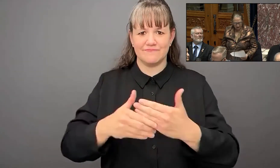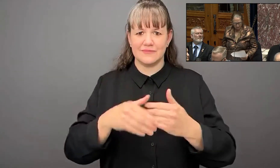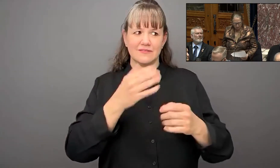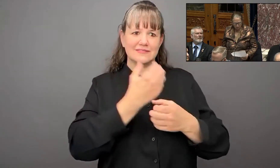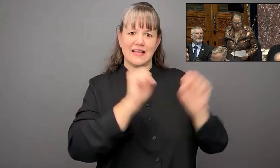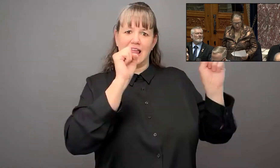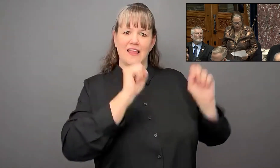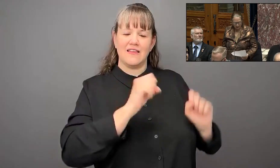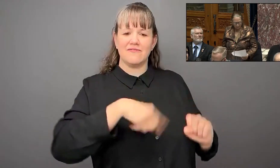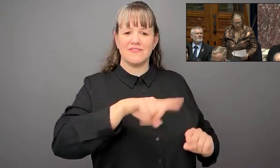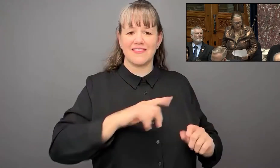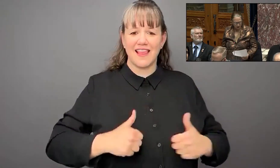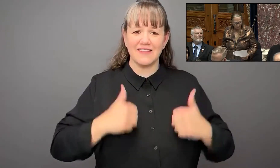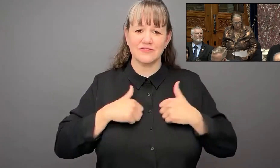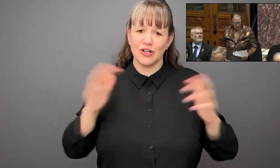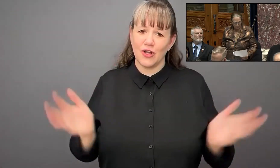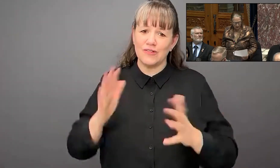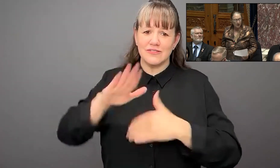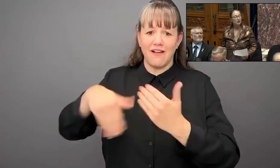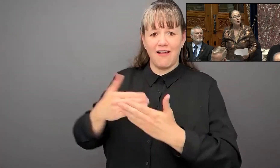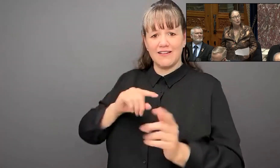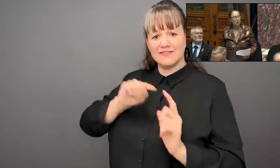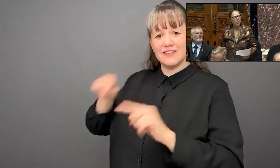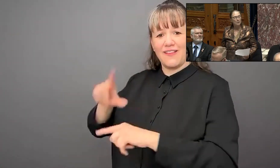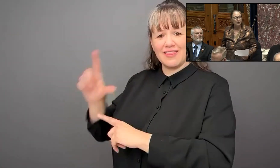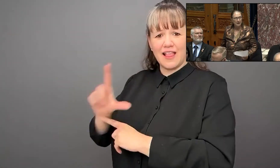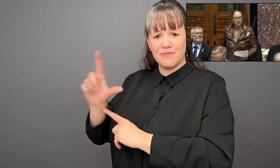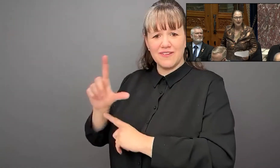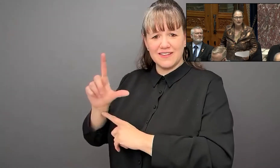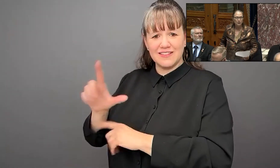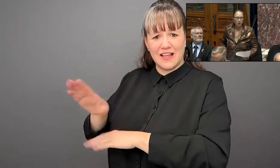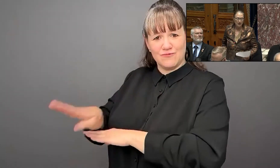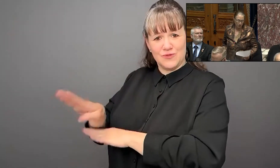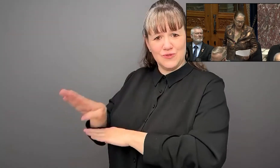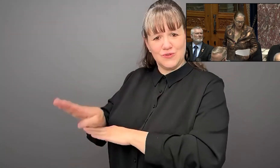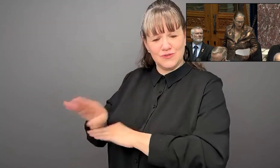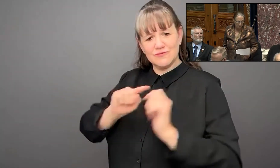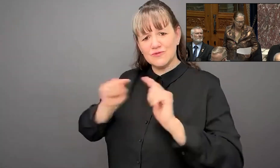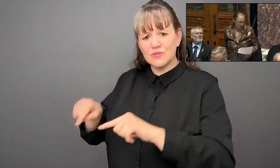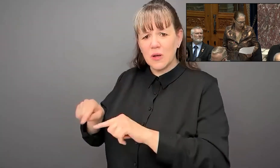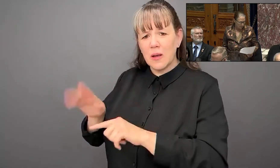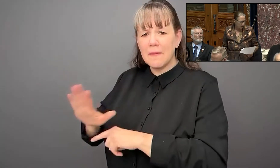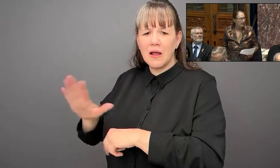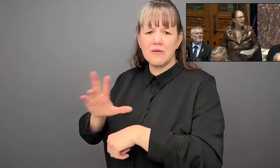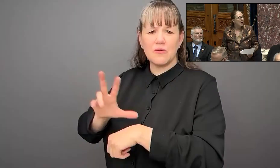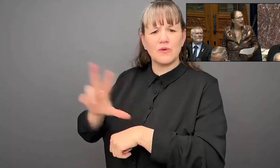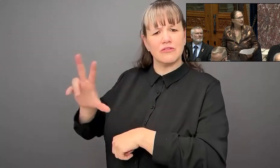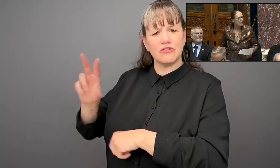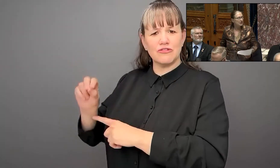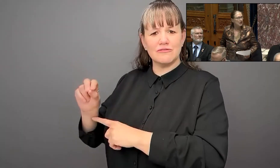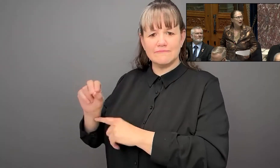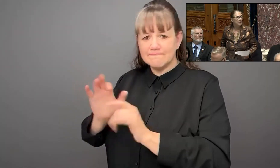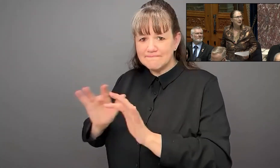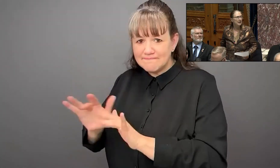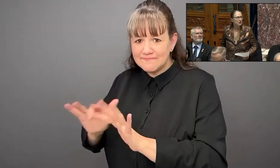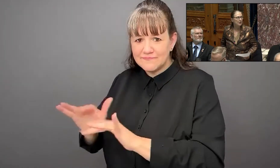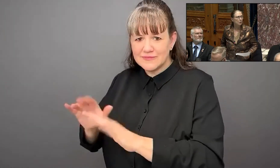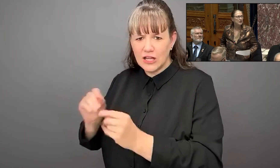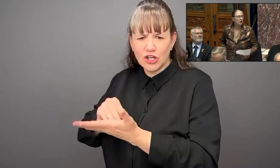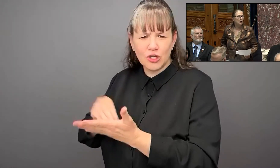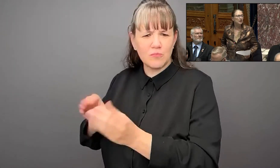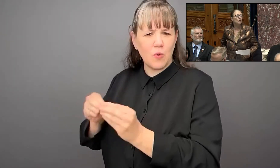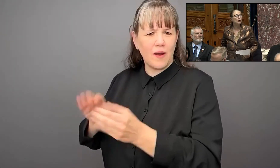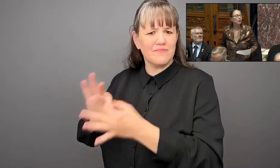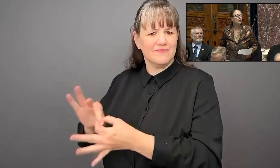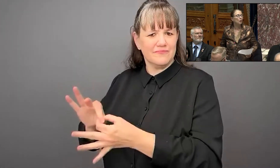up until about 3:30 after question period, to learn more about the impact of organ donation in British Columbia. As an aside, my husband